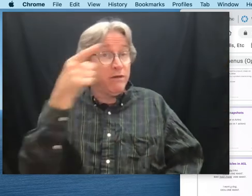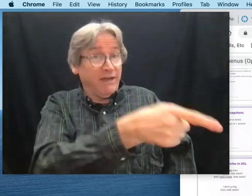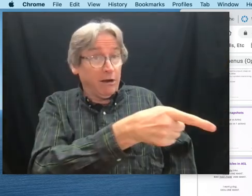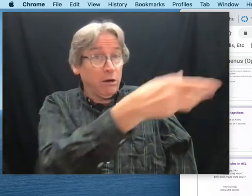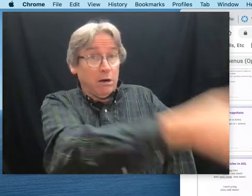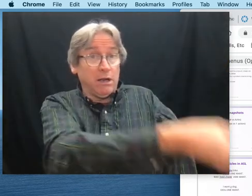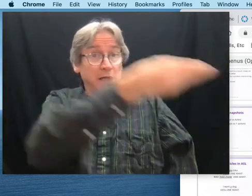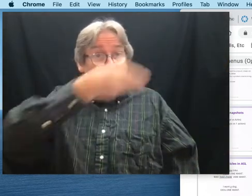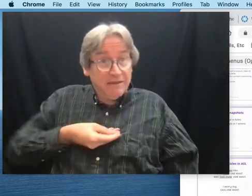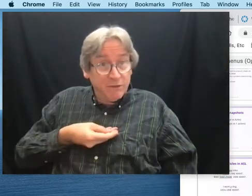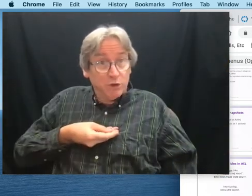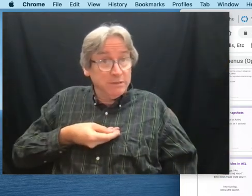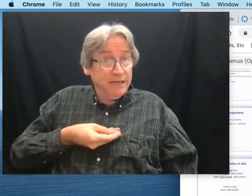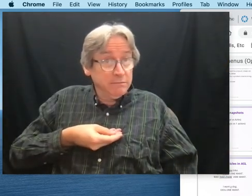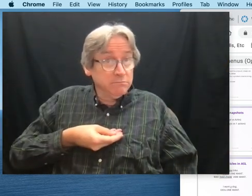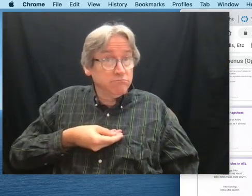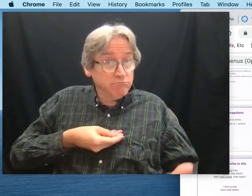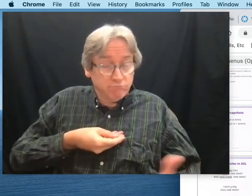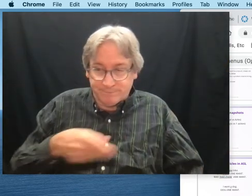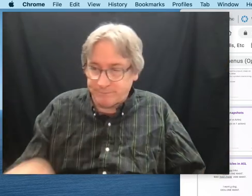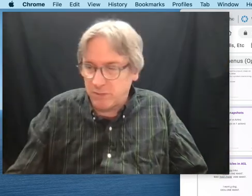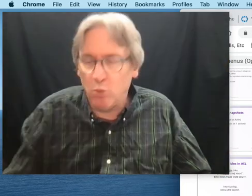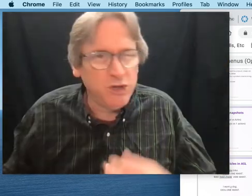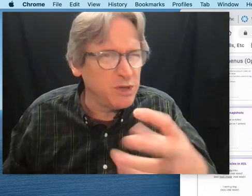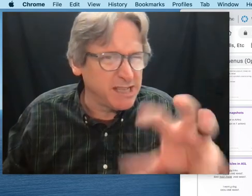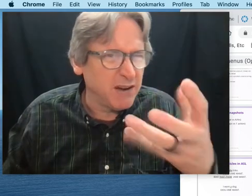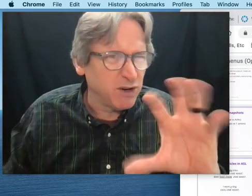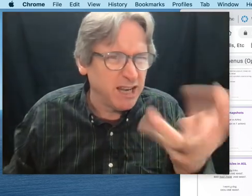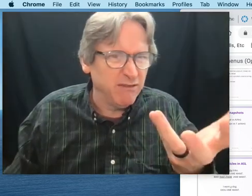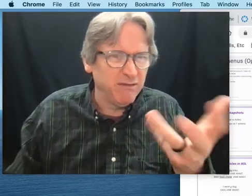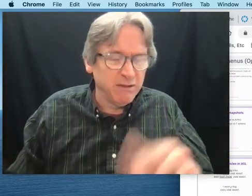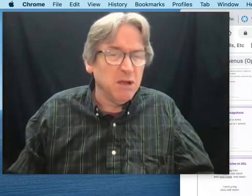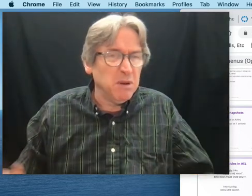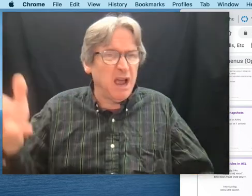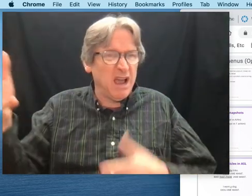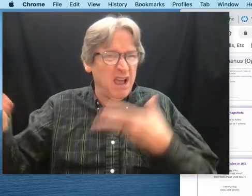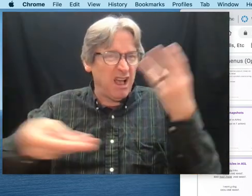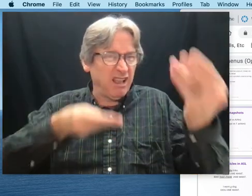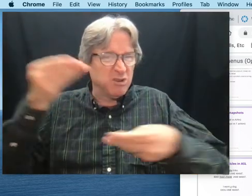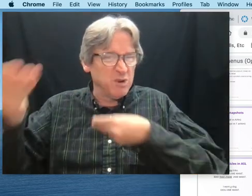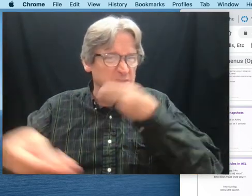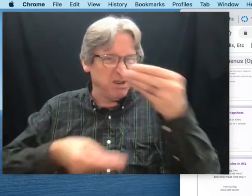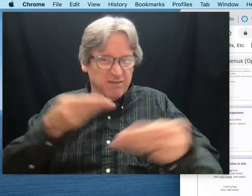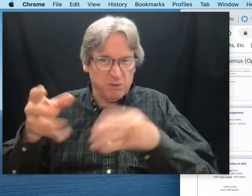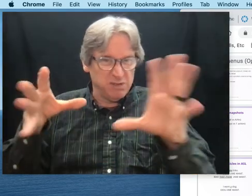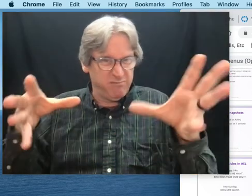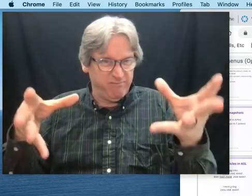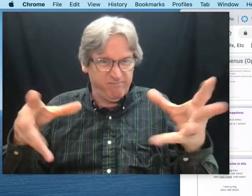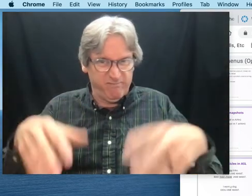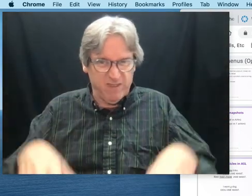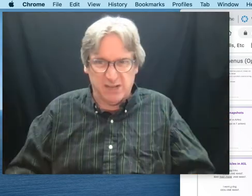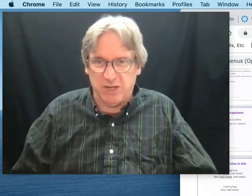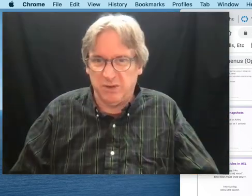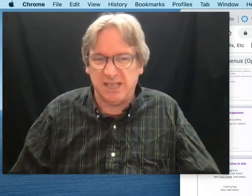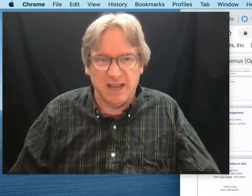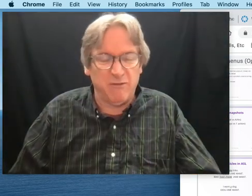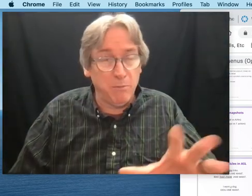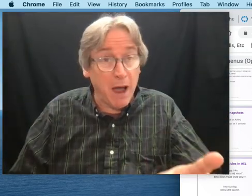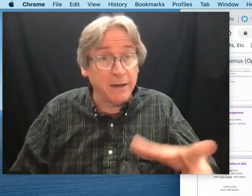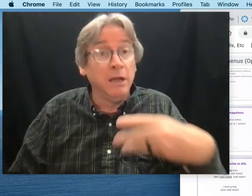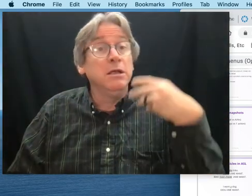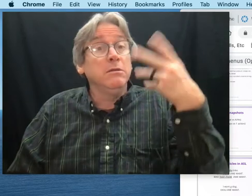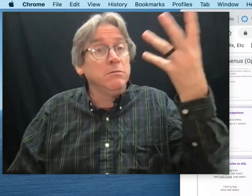Book there, give the book to me. We'll do the sign for give, but I'll introduce a bunch of other ones as we do this